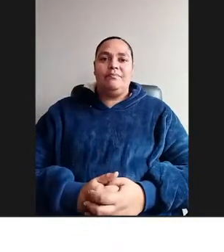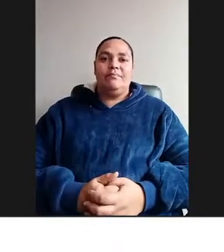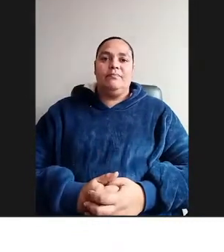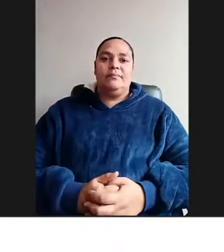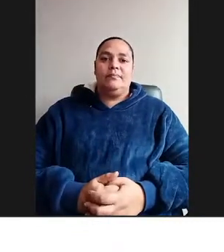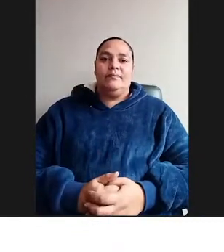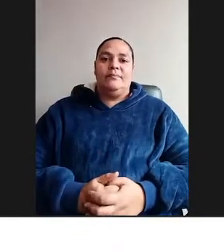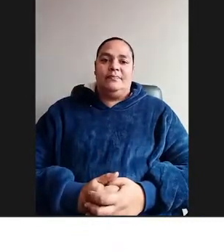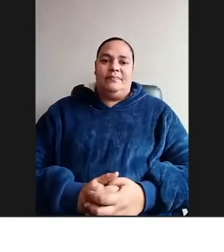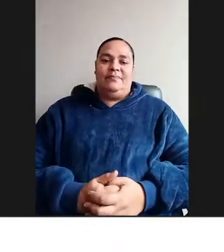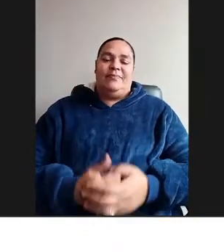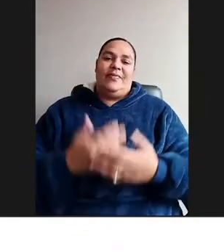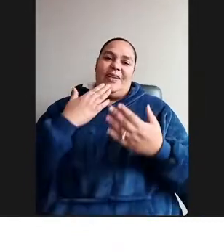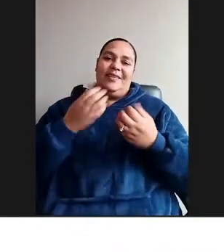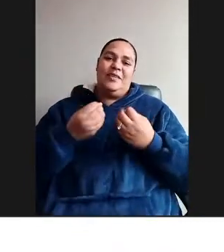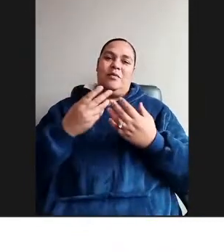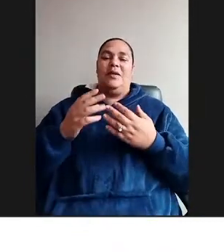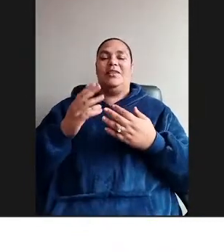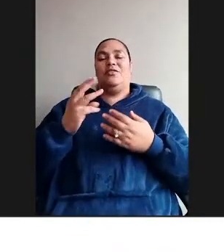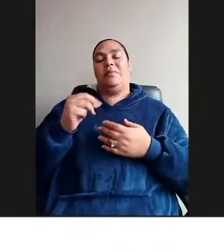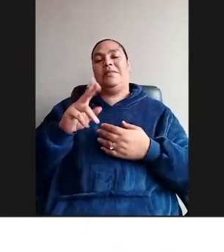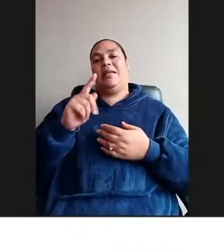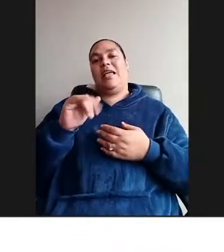Thank you very much, Mr. Titus. Mrs. Skriker.